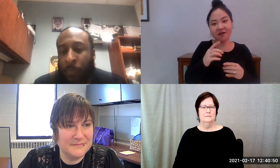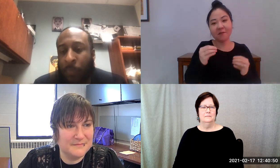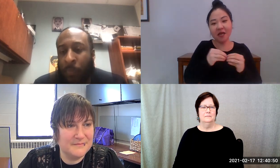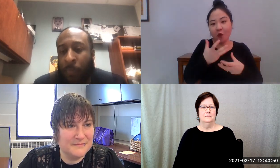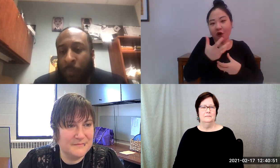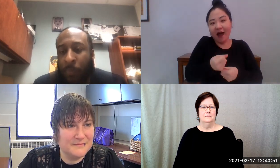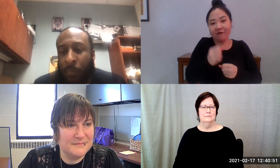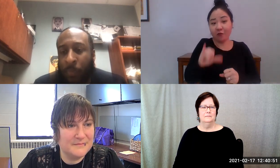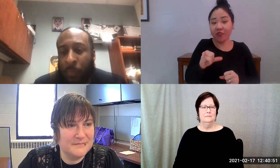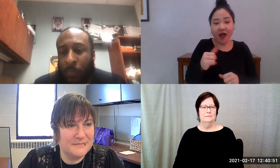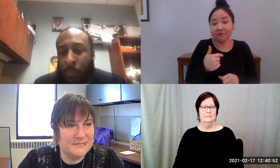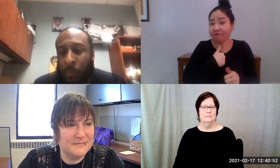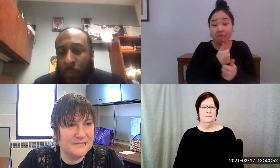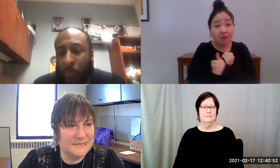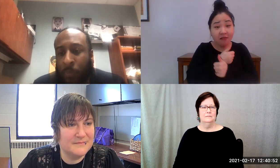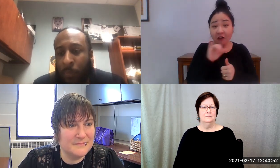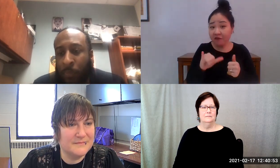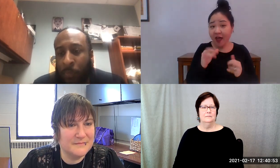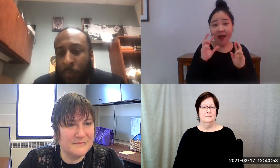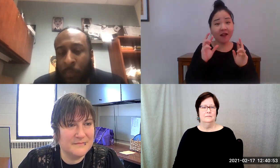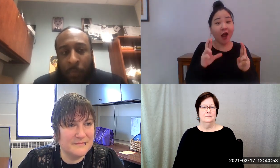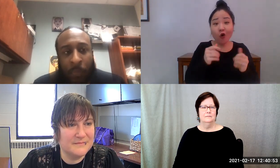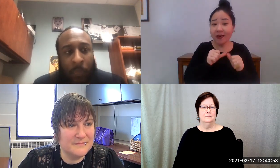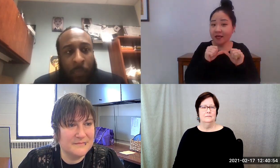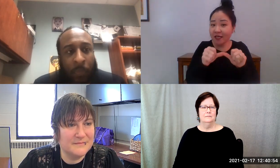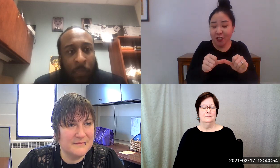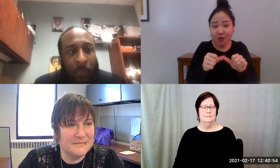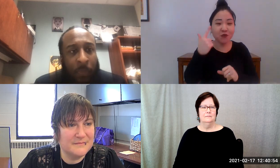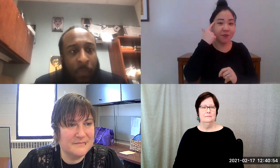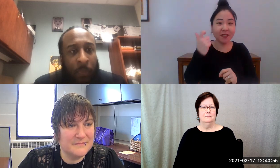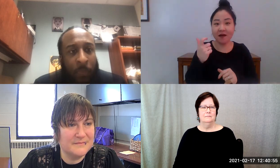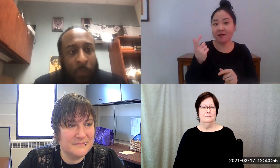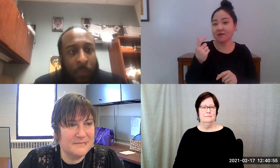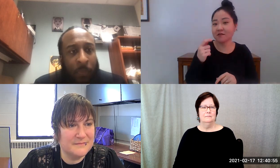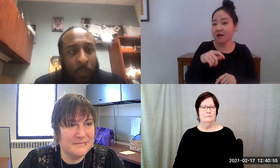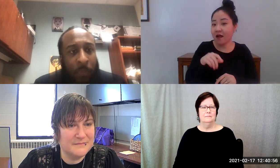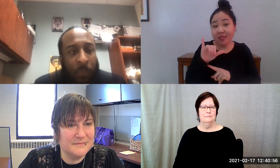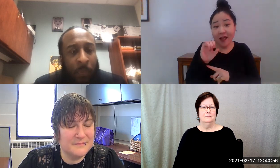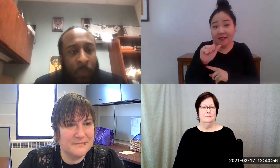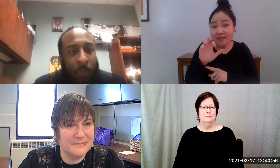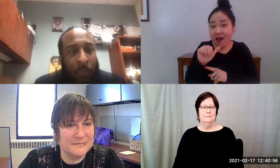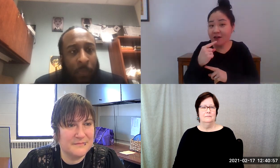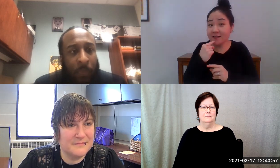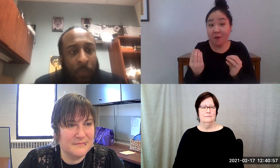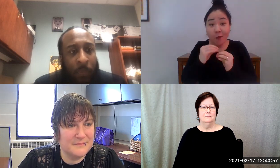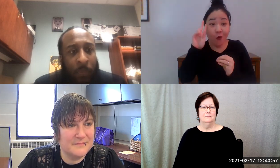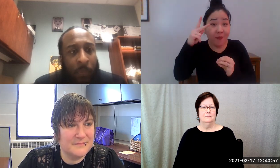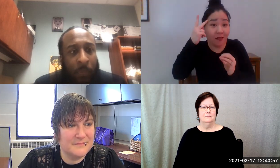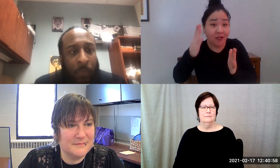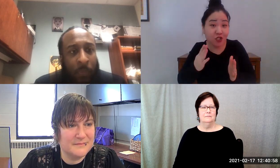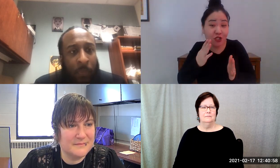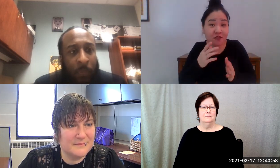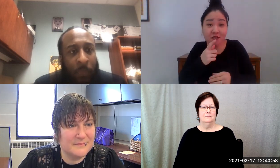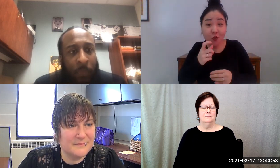students being more confident with that. I love that. I hope it continues because, like Sarah said,